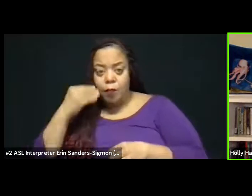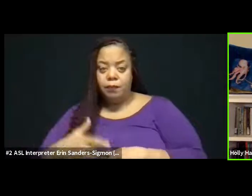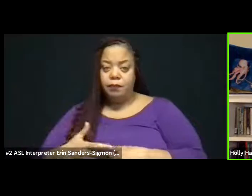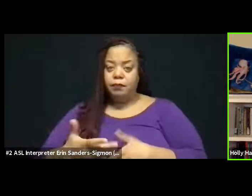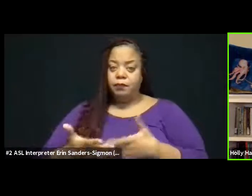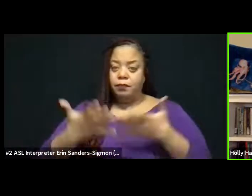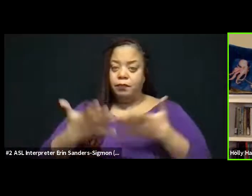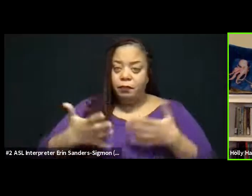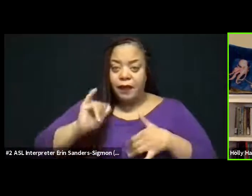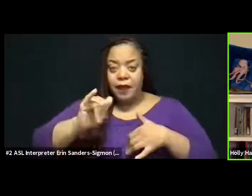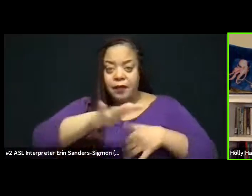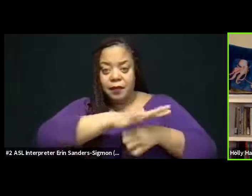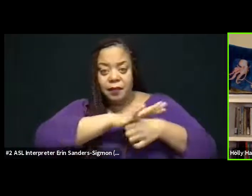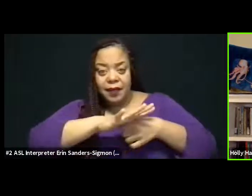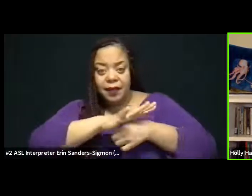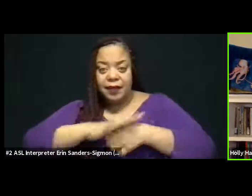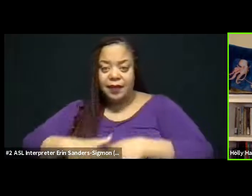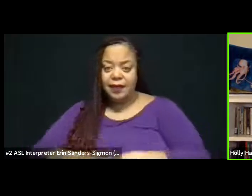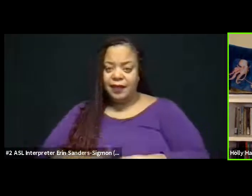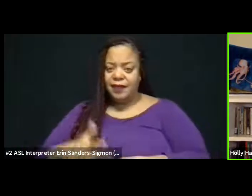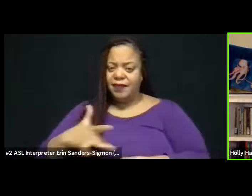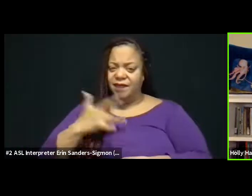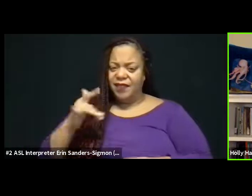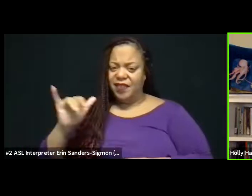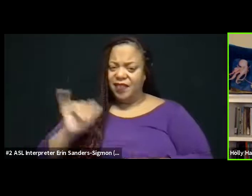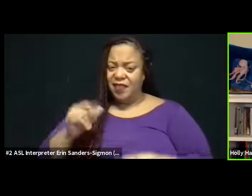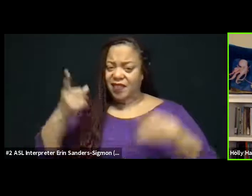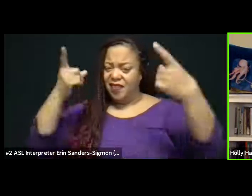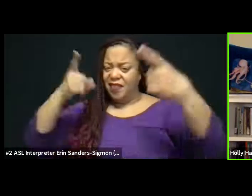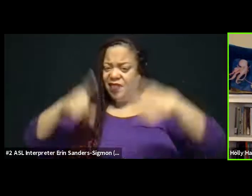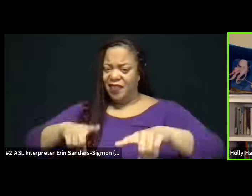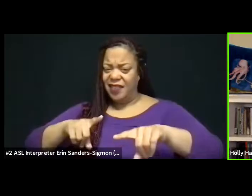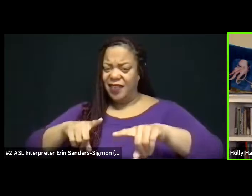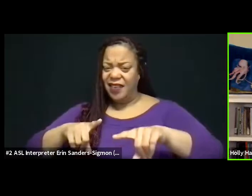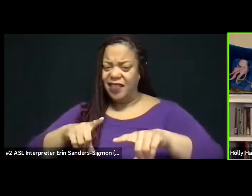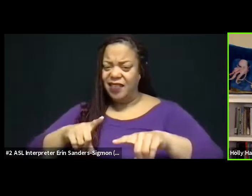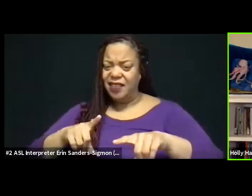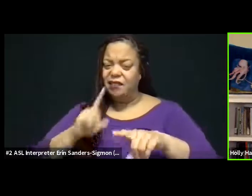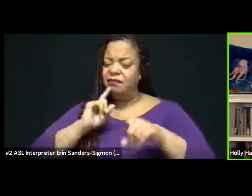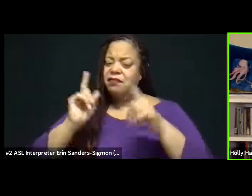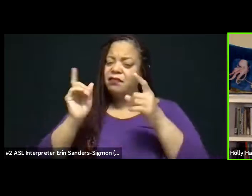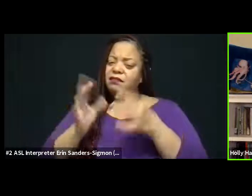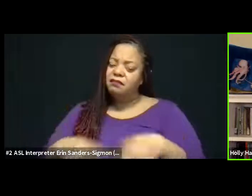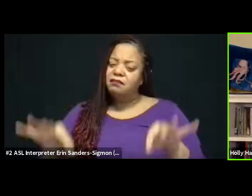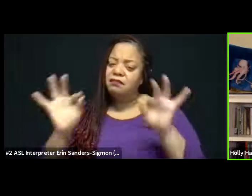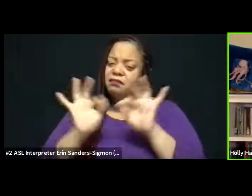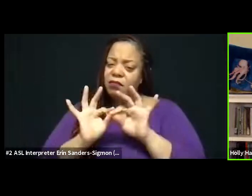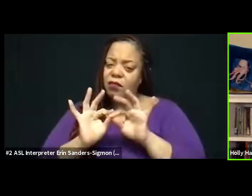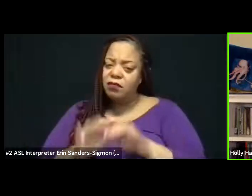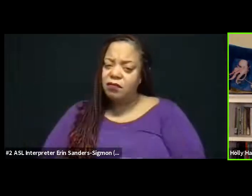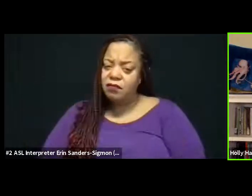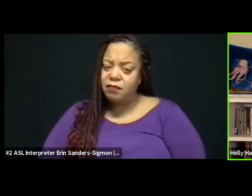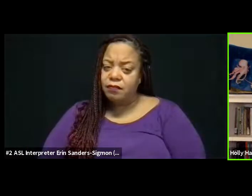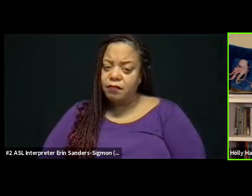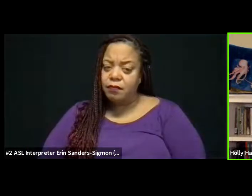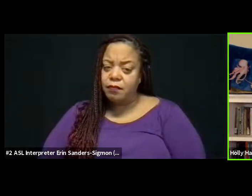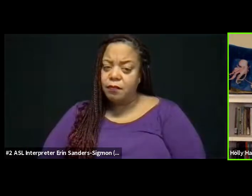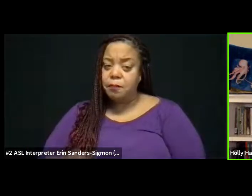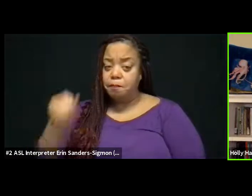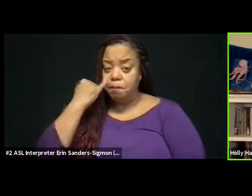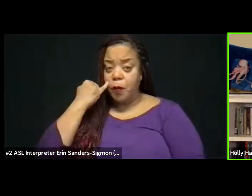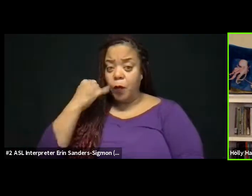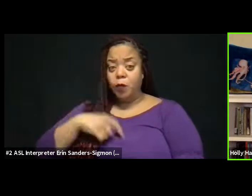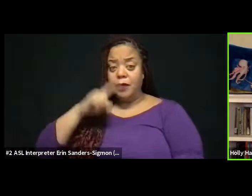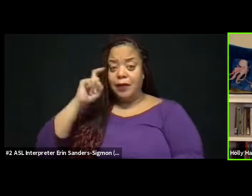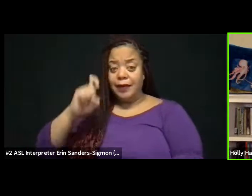if it feels helpful for me to help work out a problem or show them something on their Chromebook, I'm like saying, may I type this on your Chromebook?